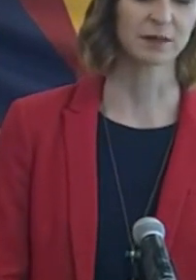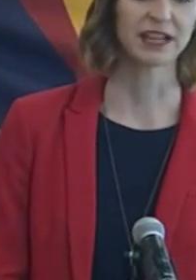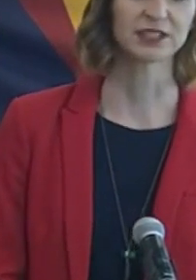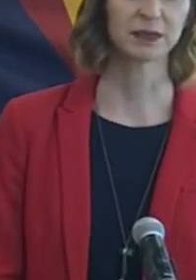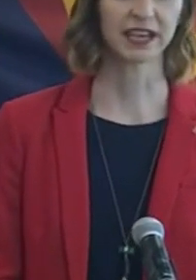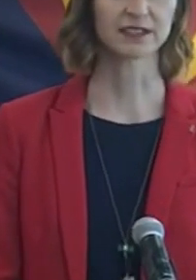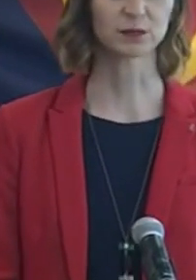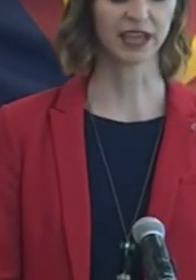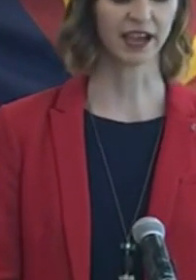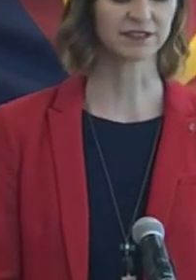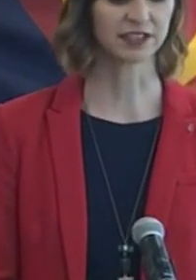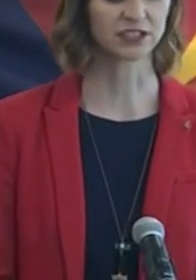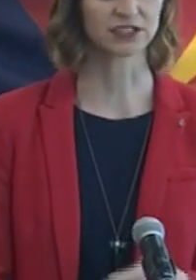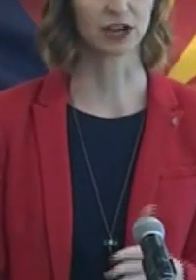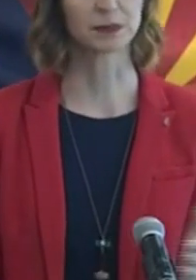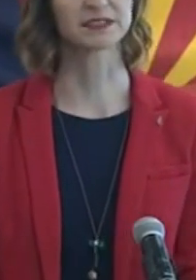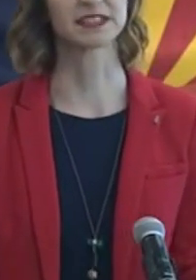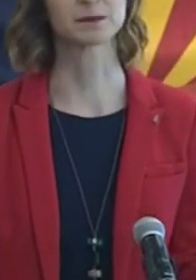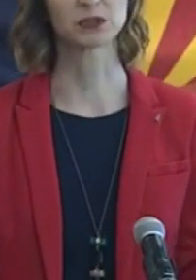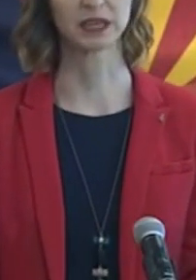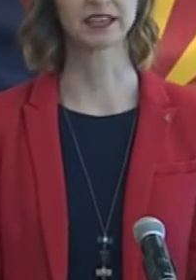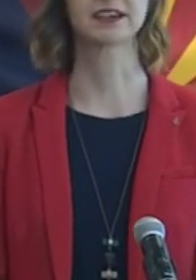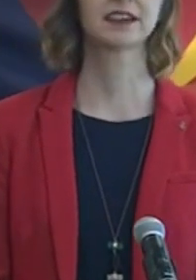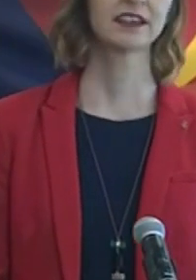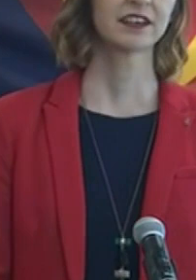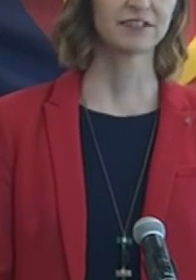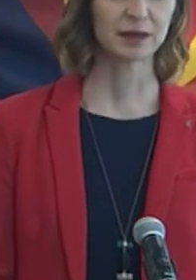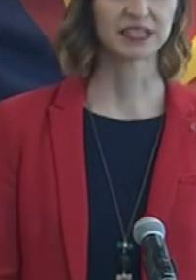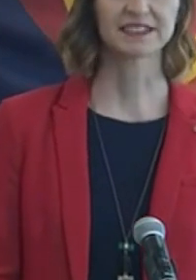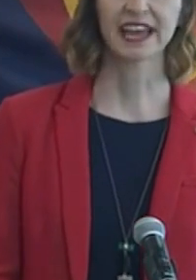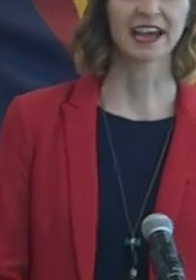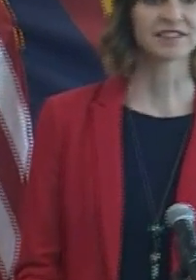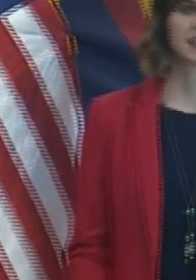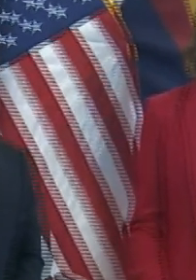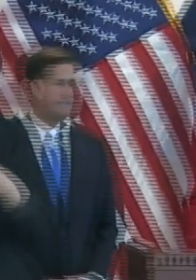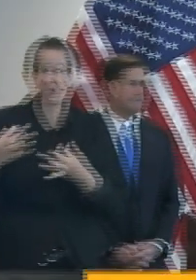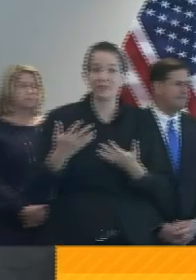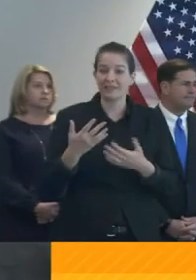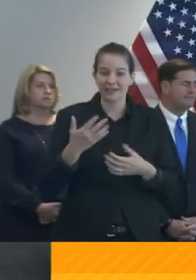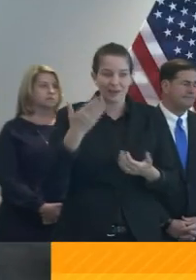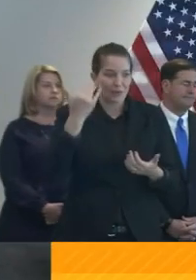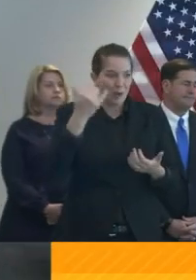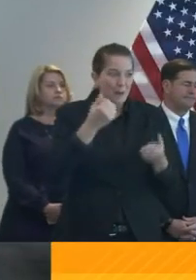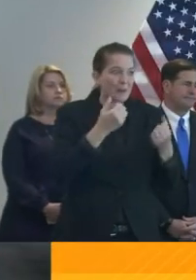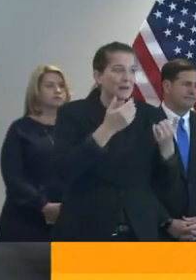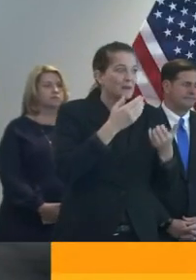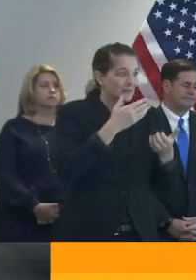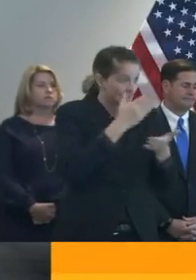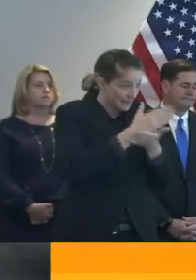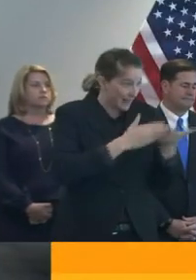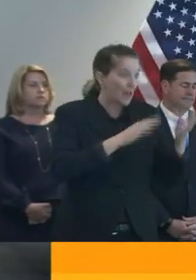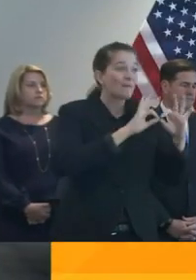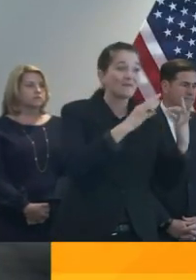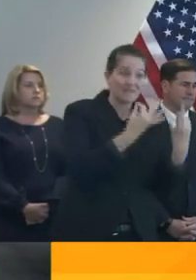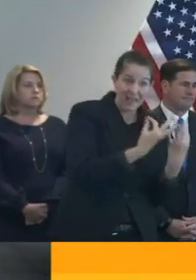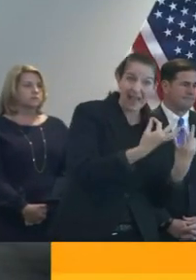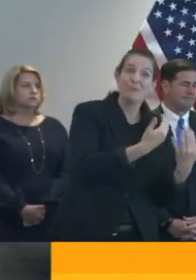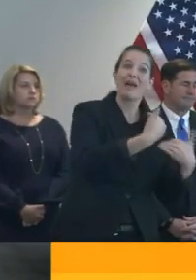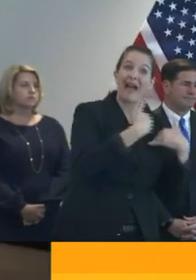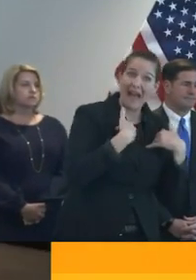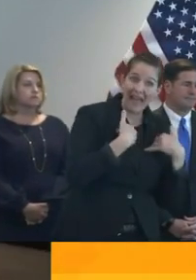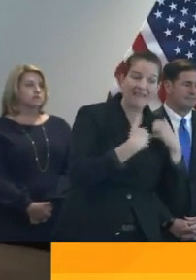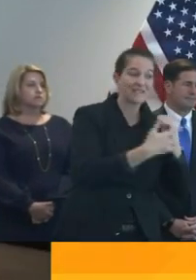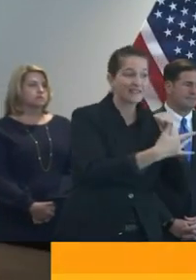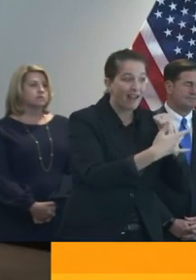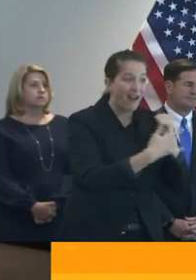walk, as you can imagine, because we have such discrepancies between families that have the technology at home, who have internet connection, who have laptops,